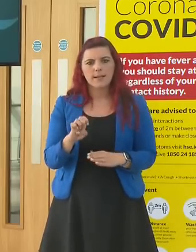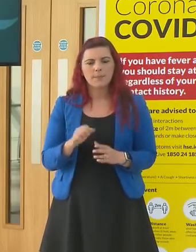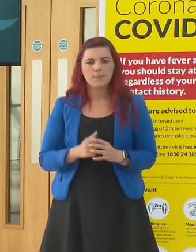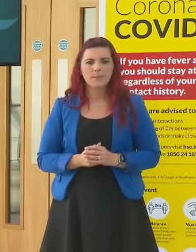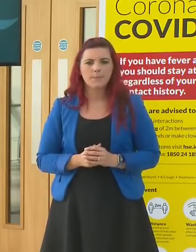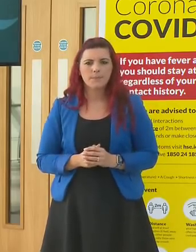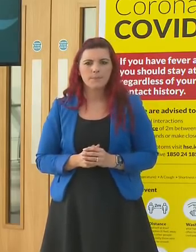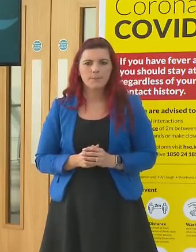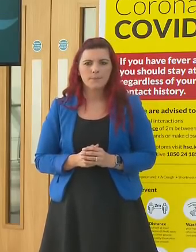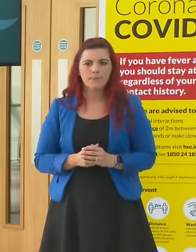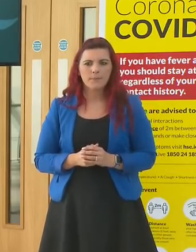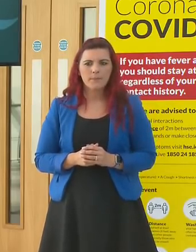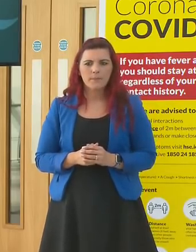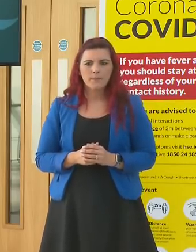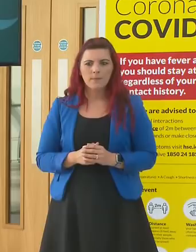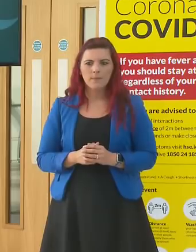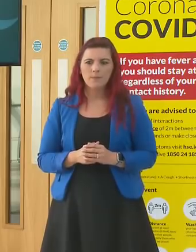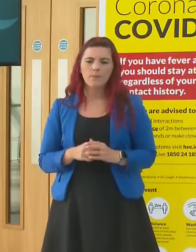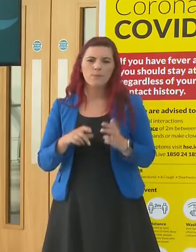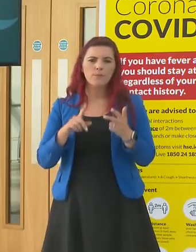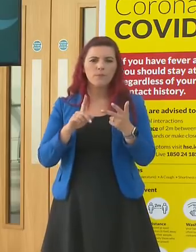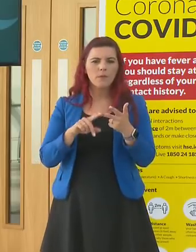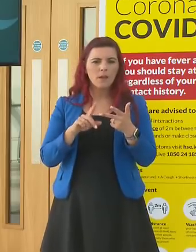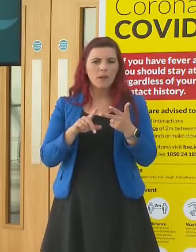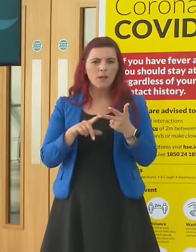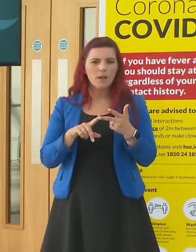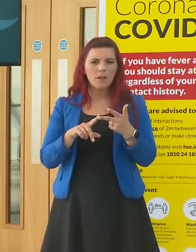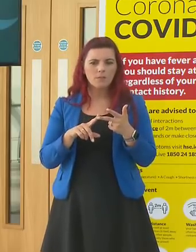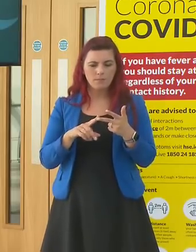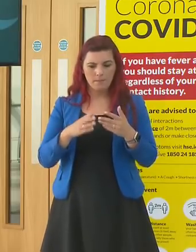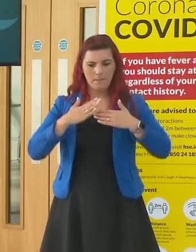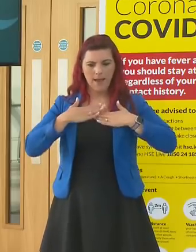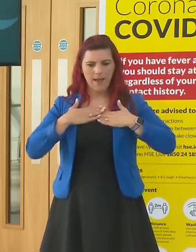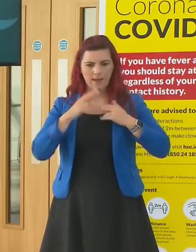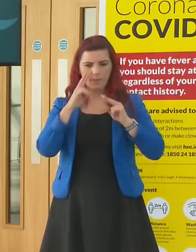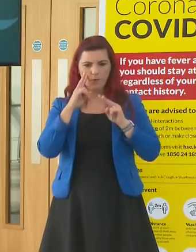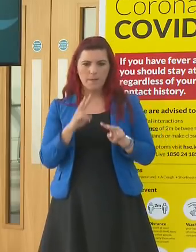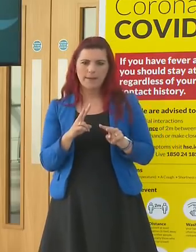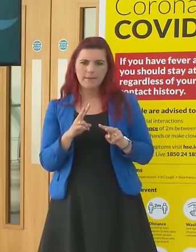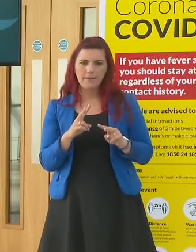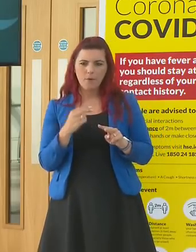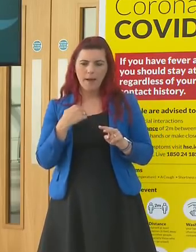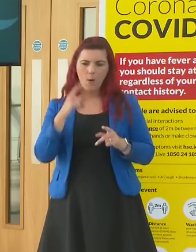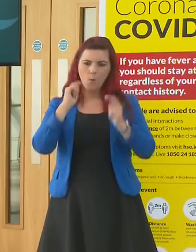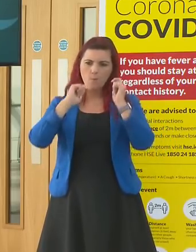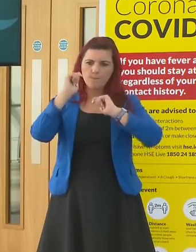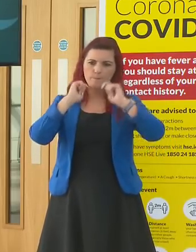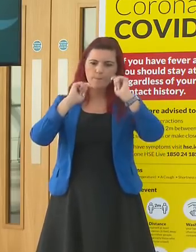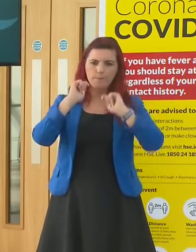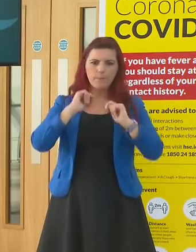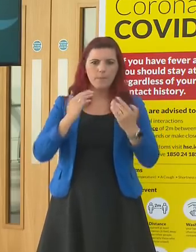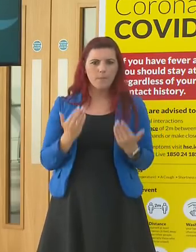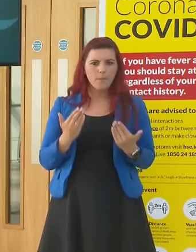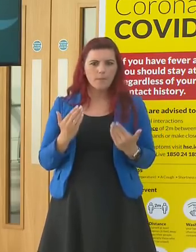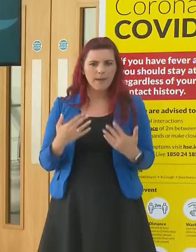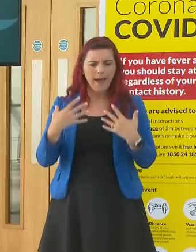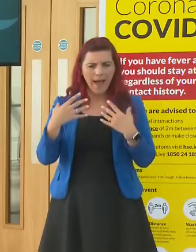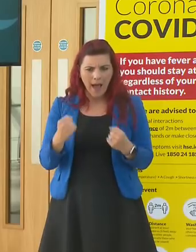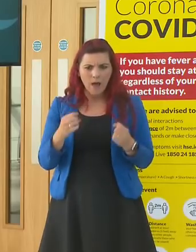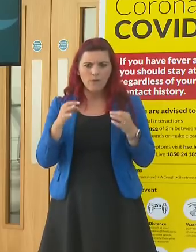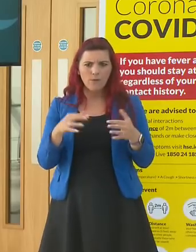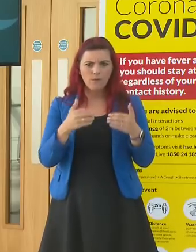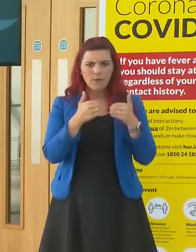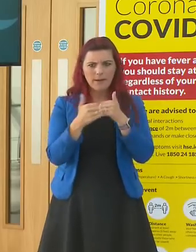Third point I would just equally make briefly is my own reflections are that there are obvious gaps